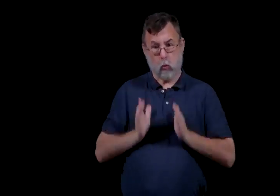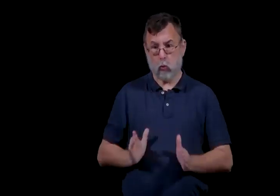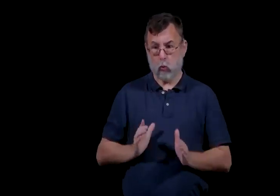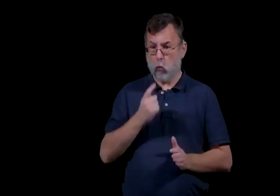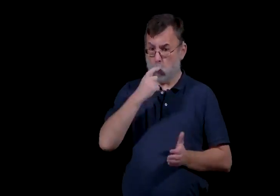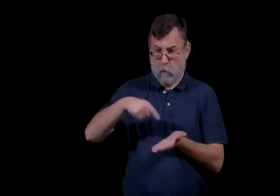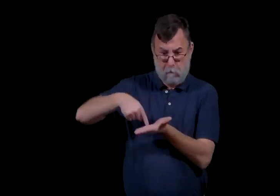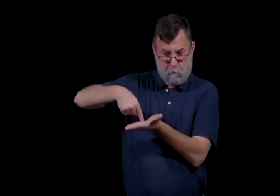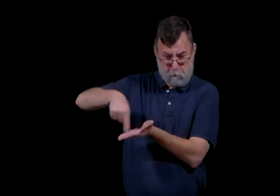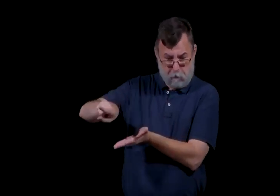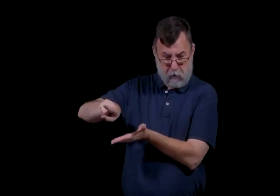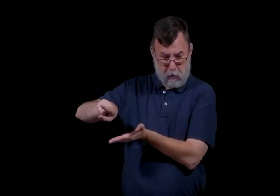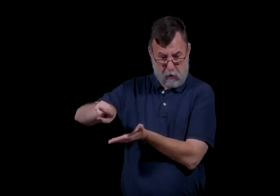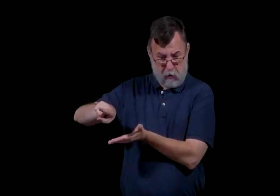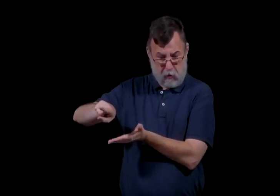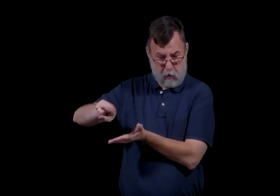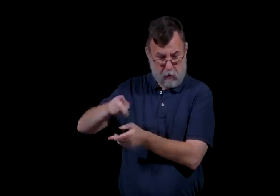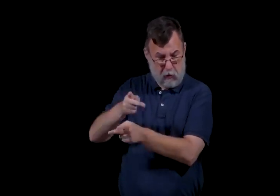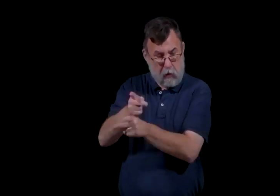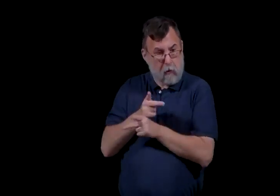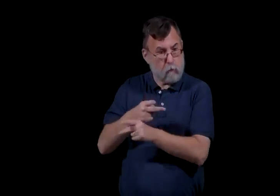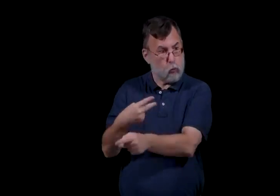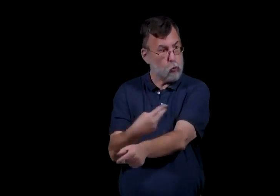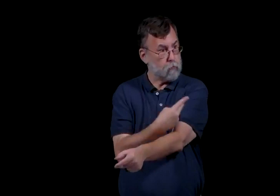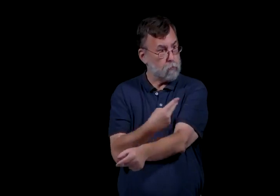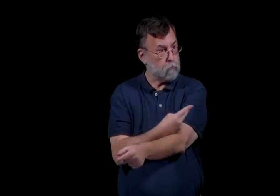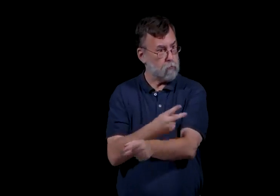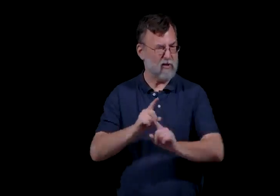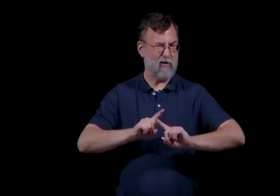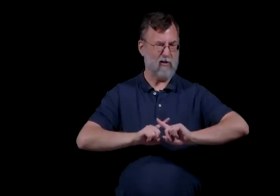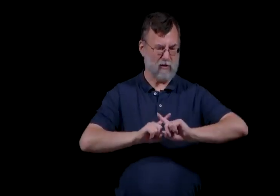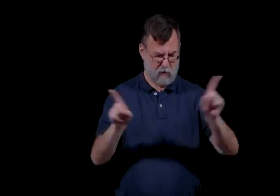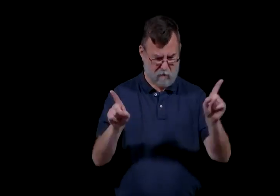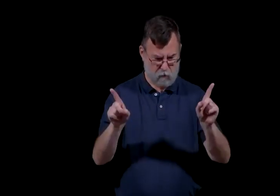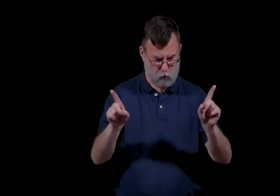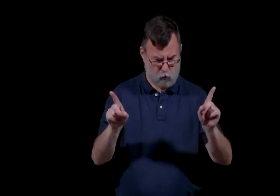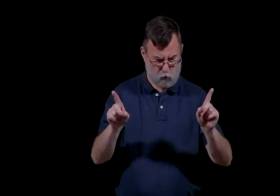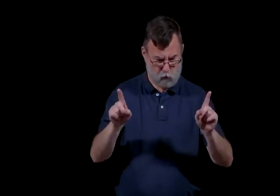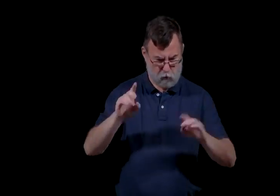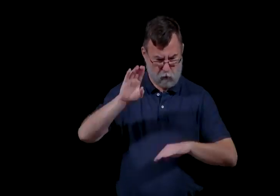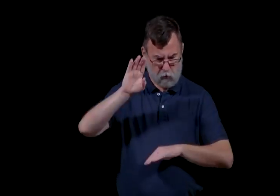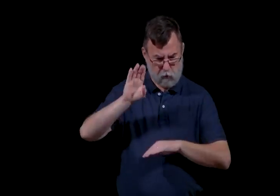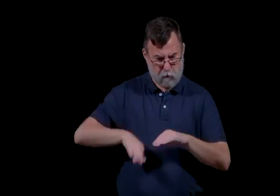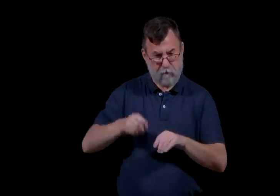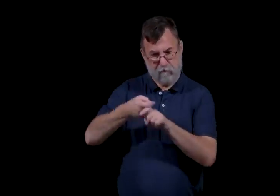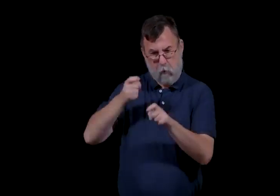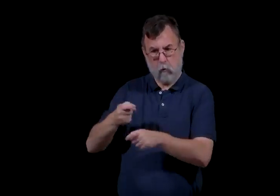The worker who is paid to keep the sheep is different from the